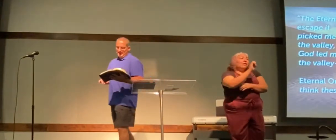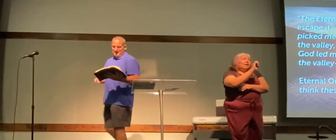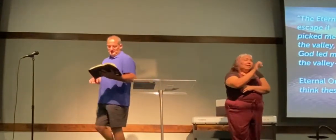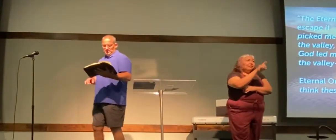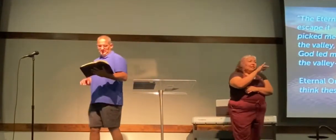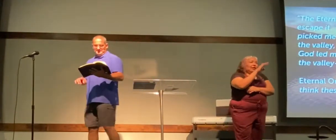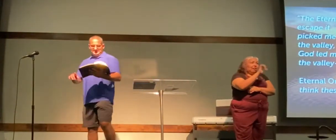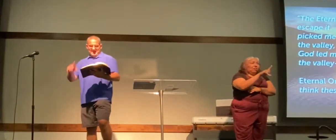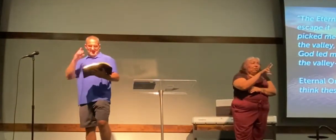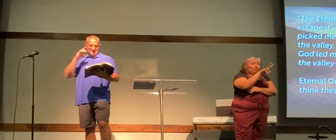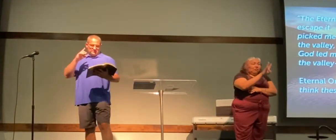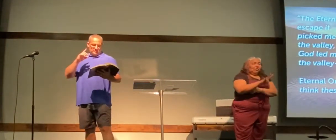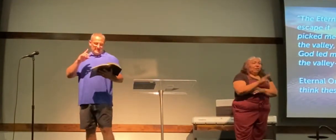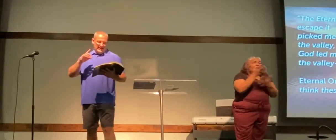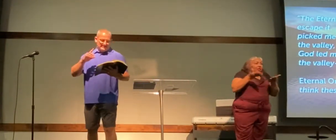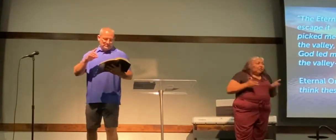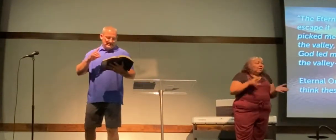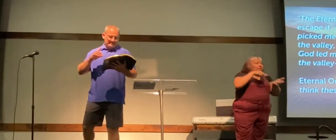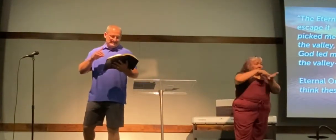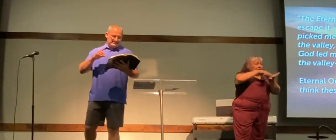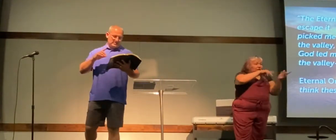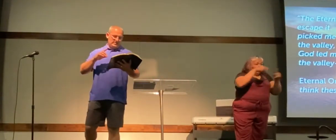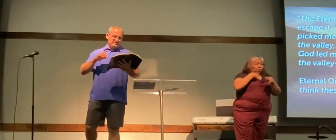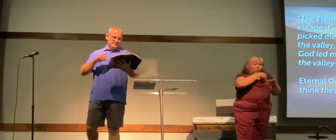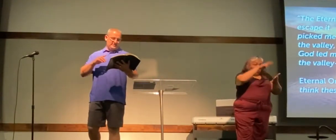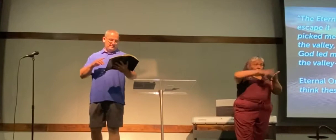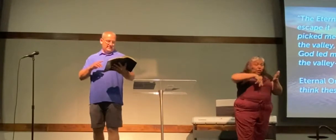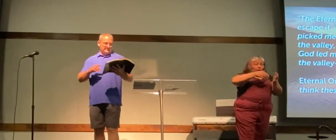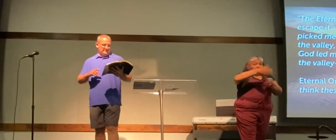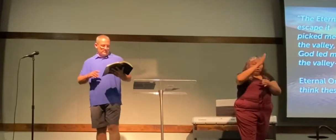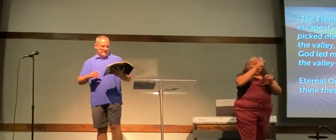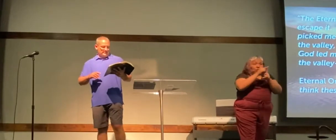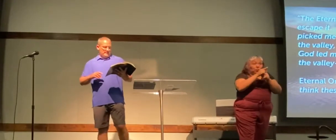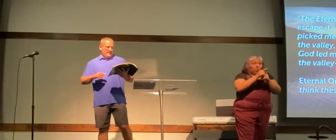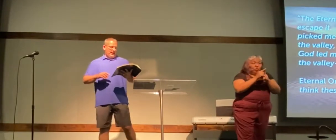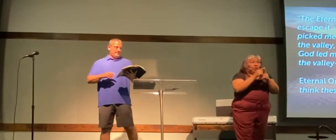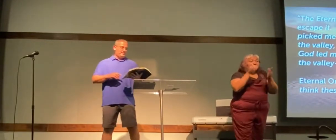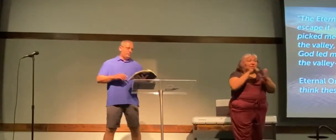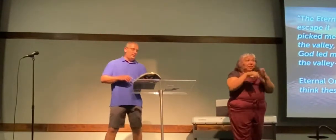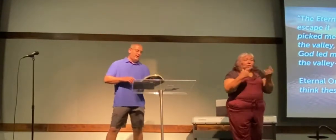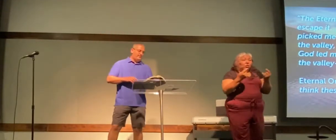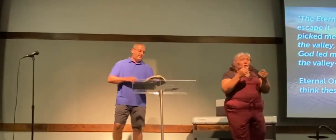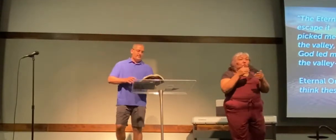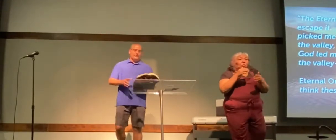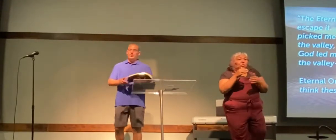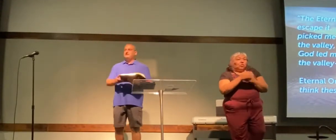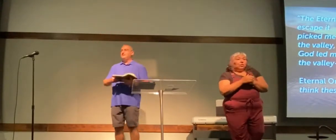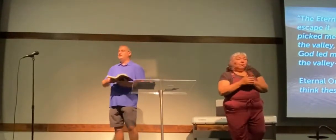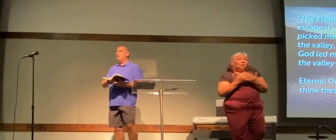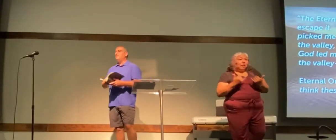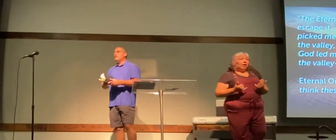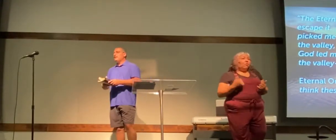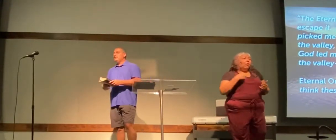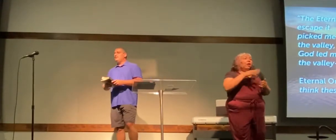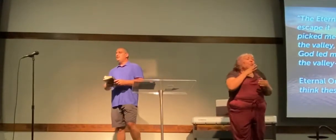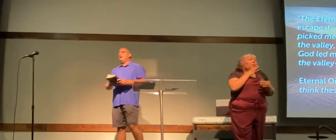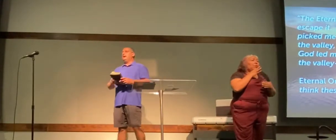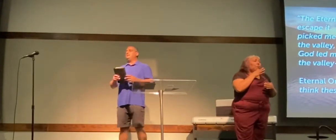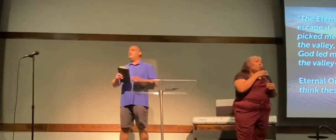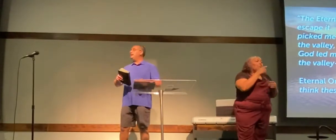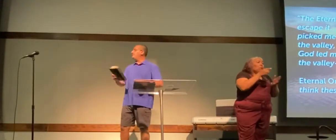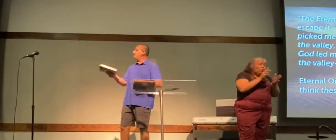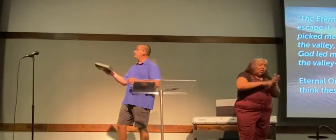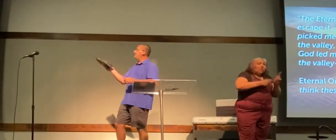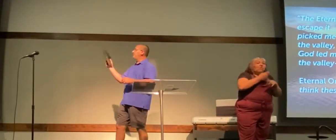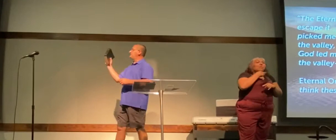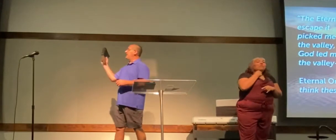37. So let's stand as we read God's word. This is what we do here in Living Water. I'm going to be reading from the voice. And so if you